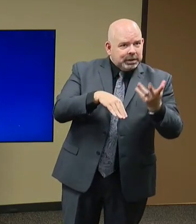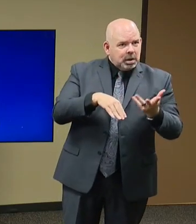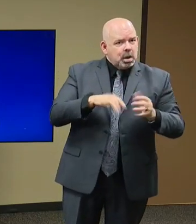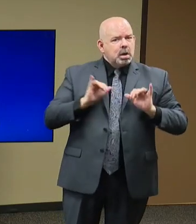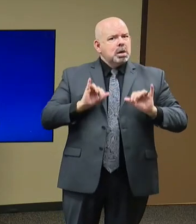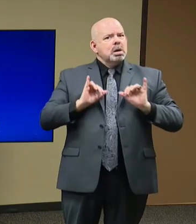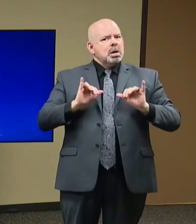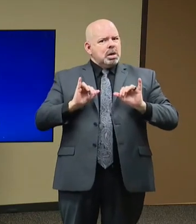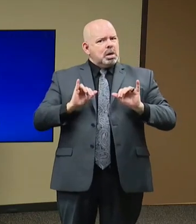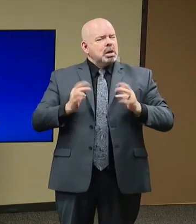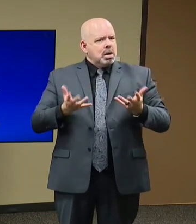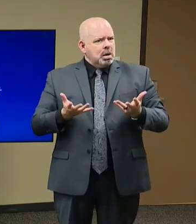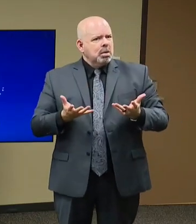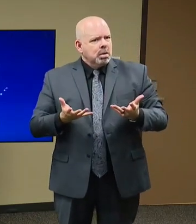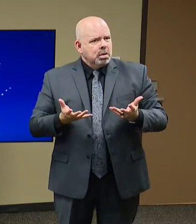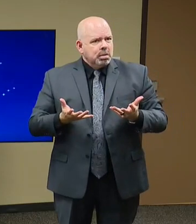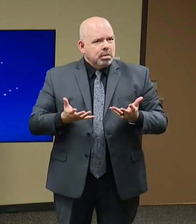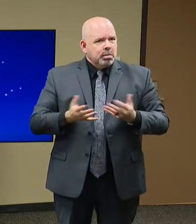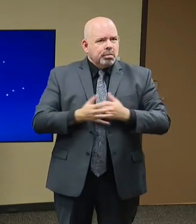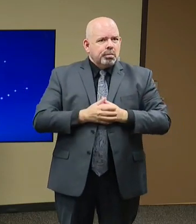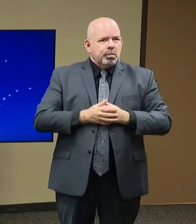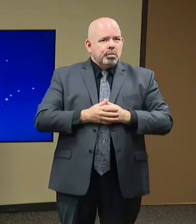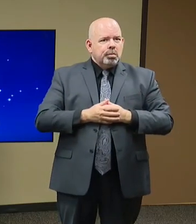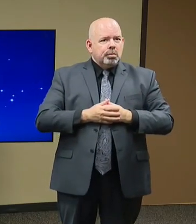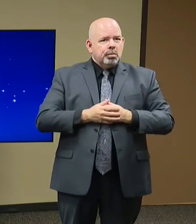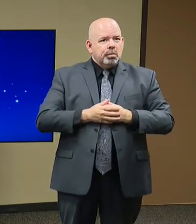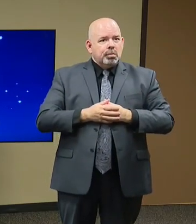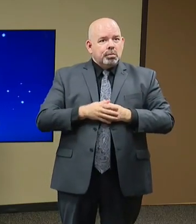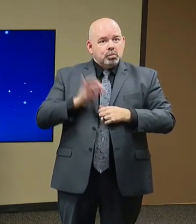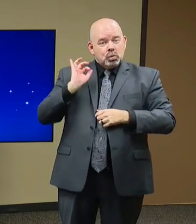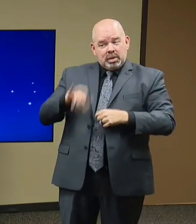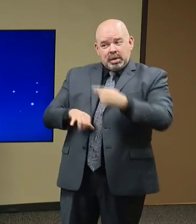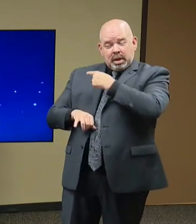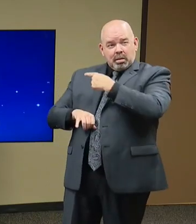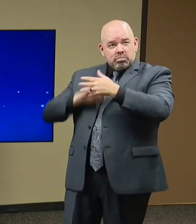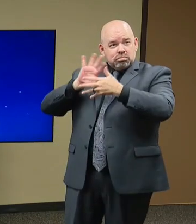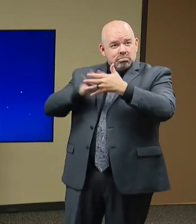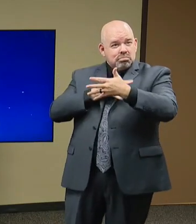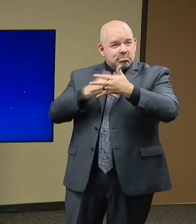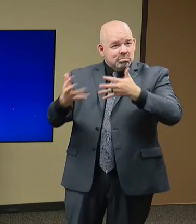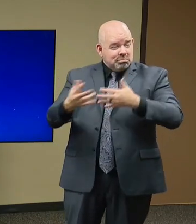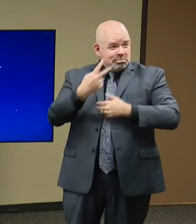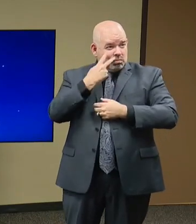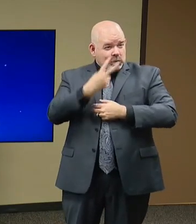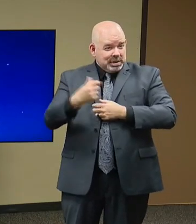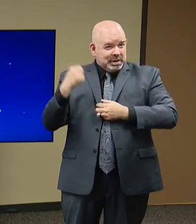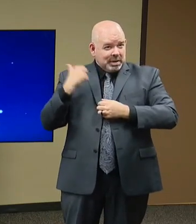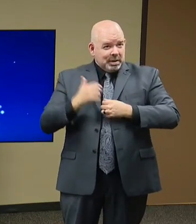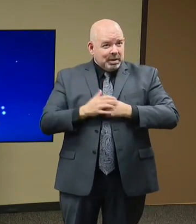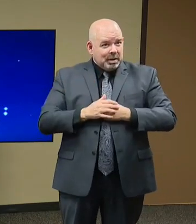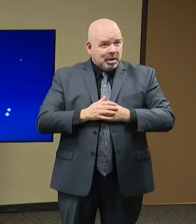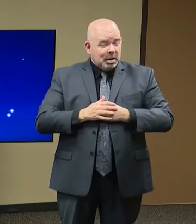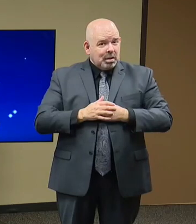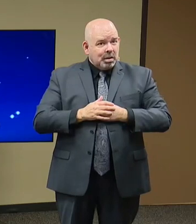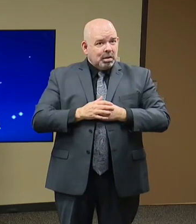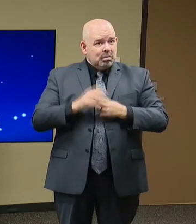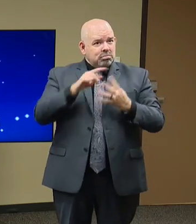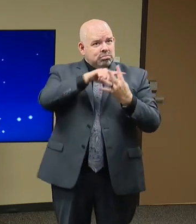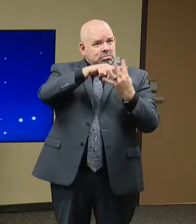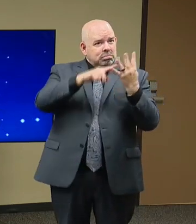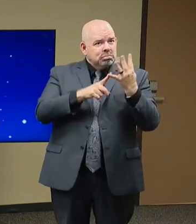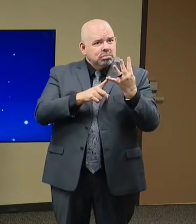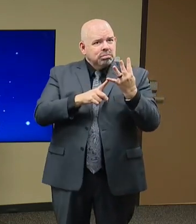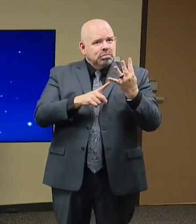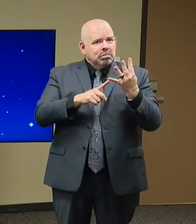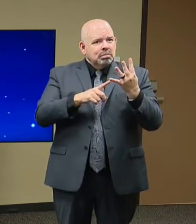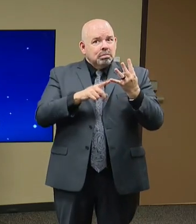And I showed you those, you know, charts. And we don't, you know, we want to acknowledge that, because it is a testament to everyone's sacrifice and what they've